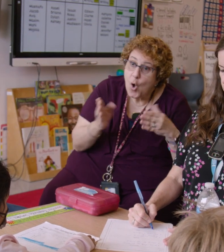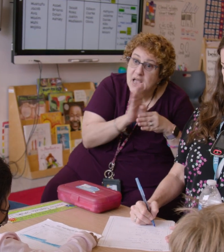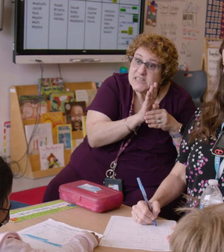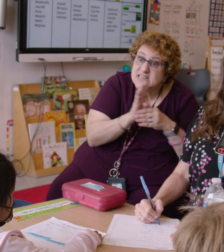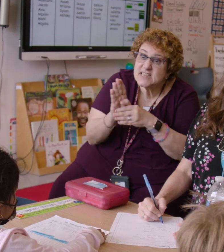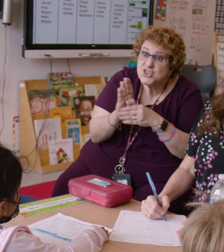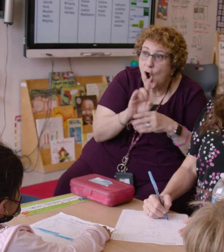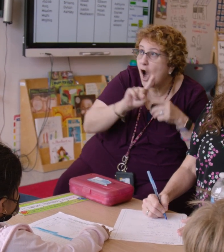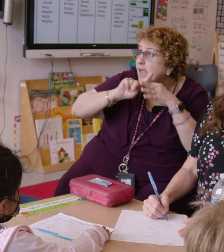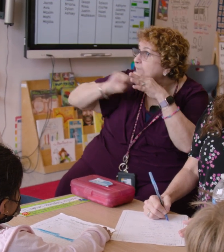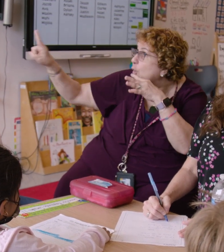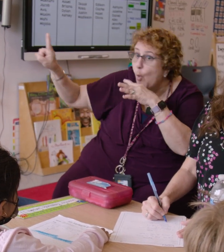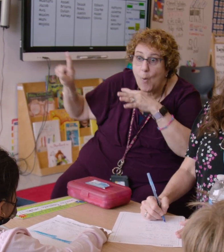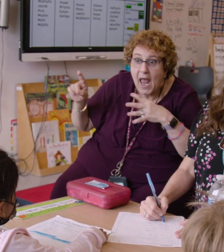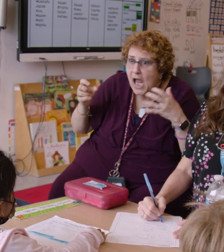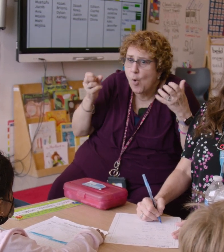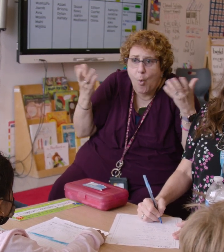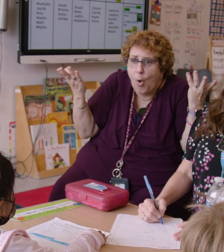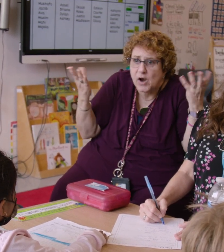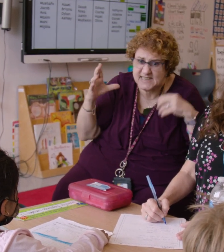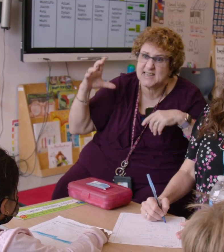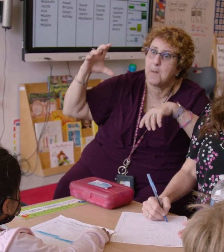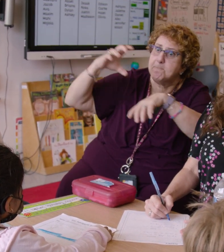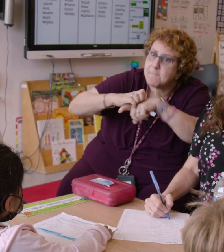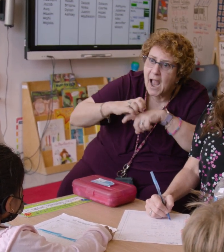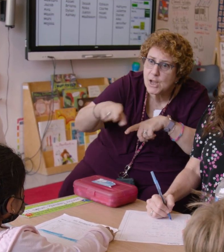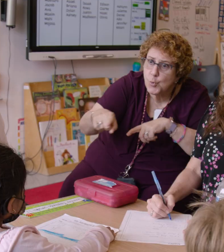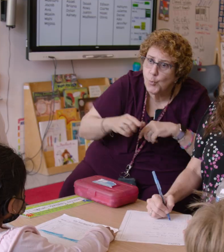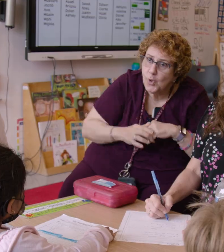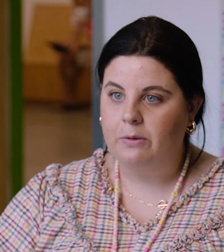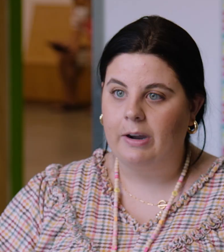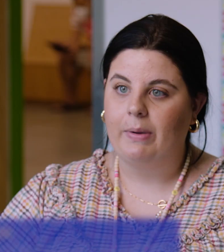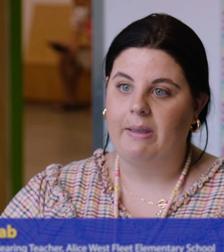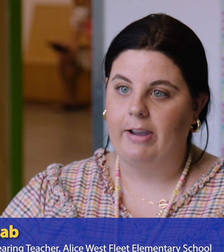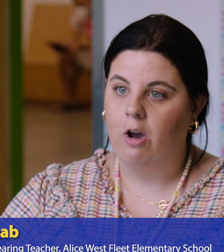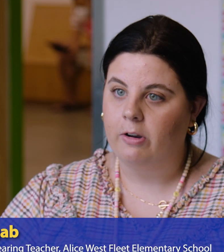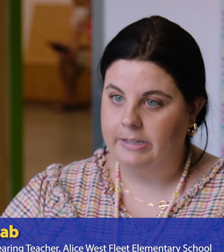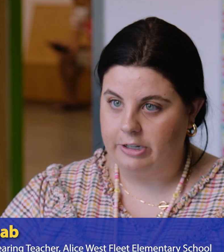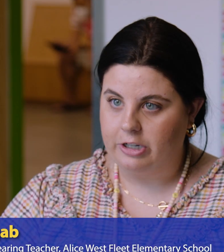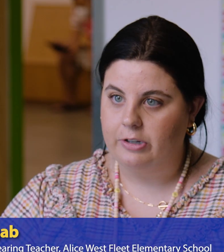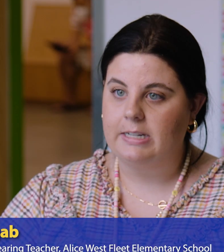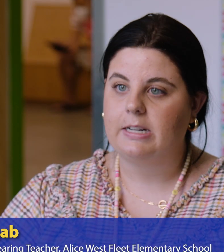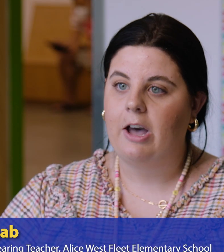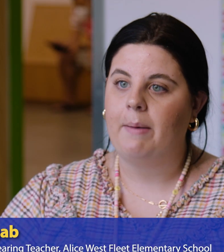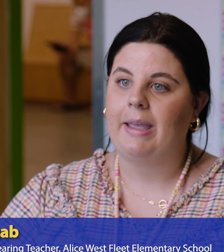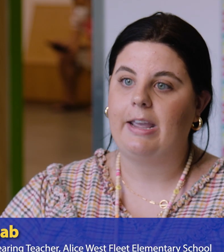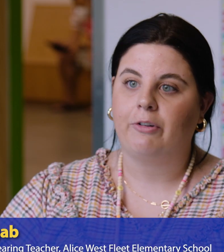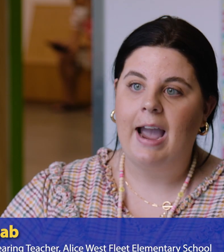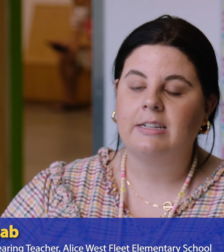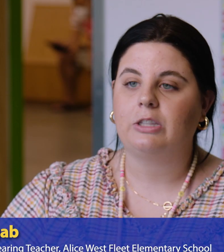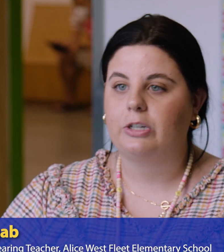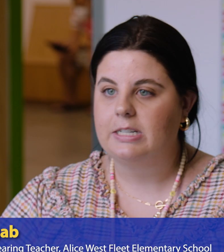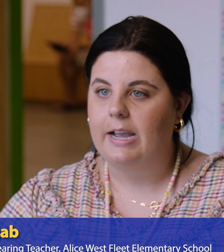that small community where they can sign and interact. And we have an ASL class three times a week where we invite all our DHH students to come